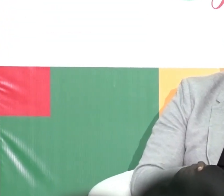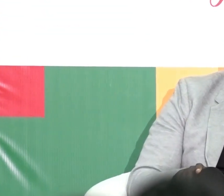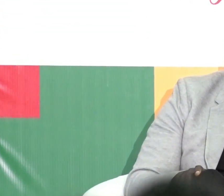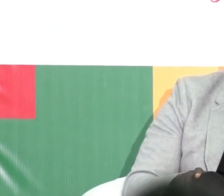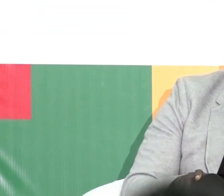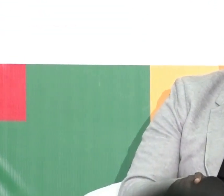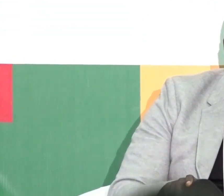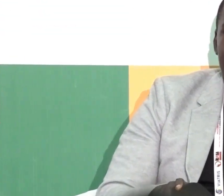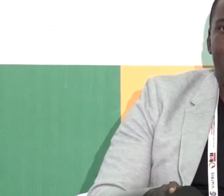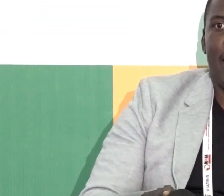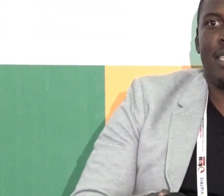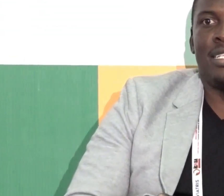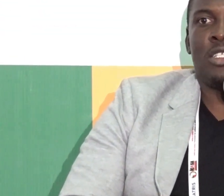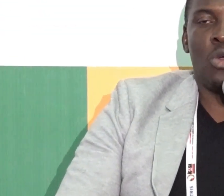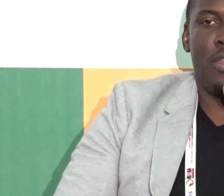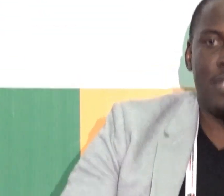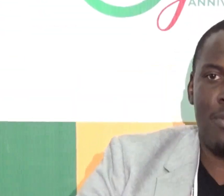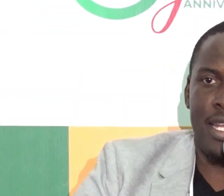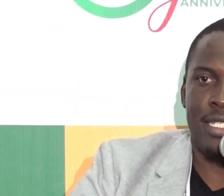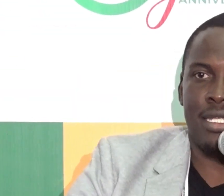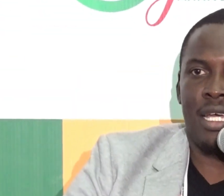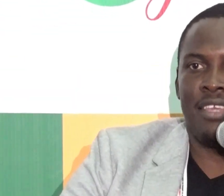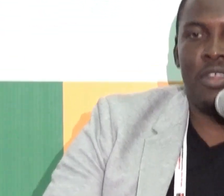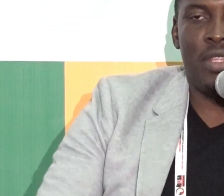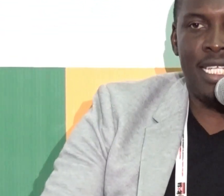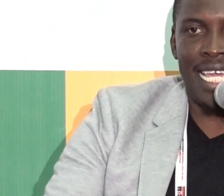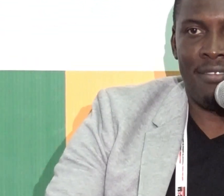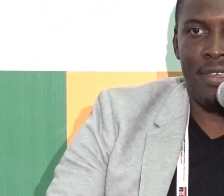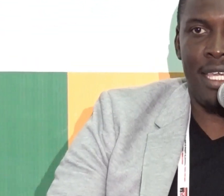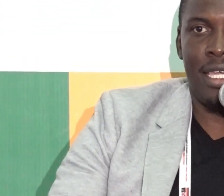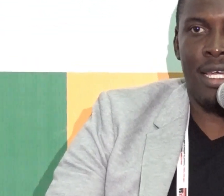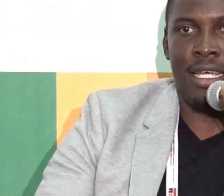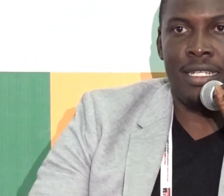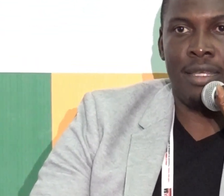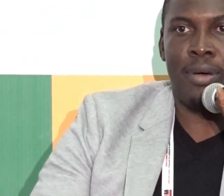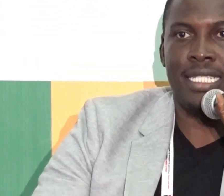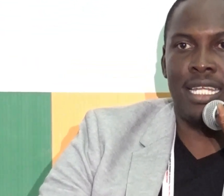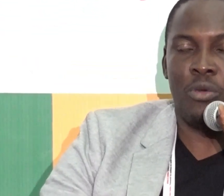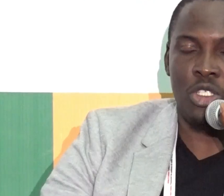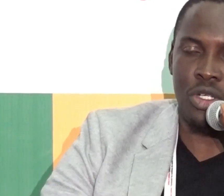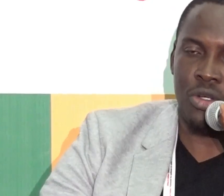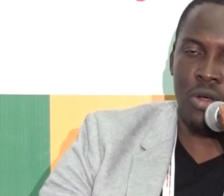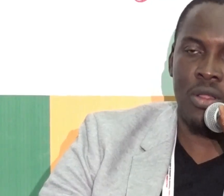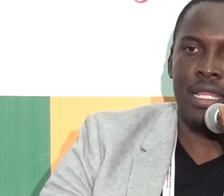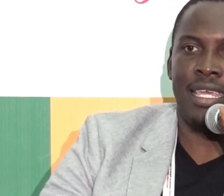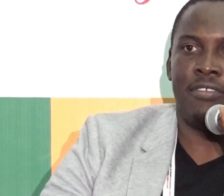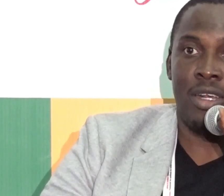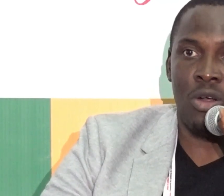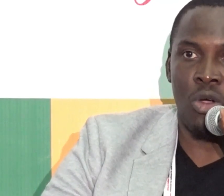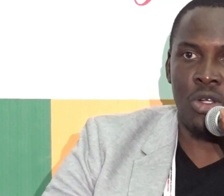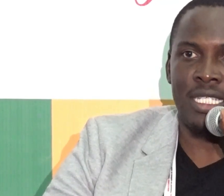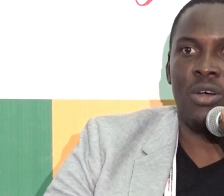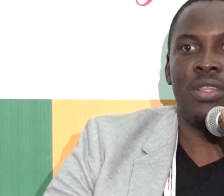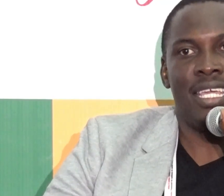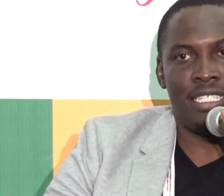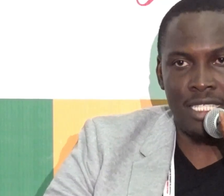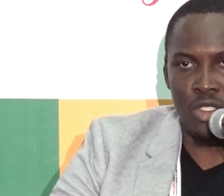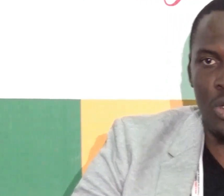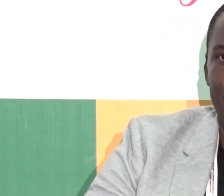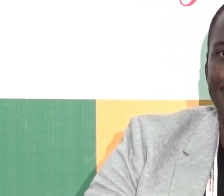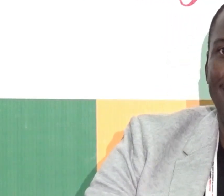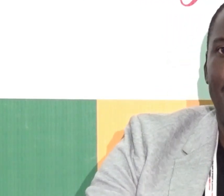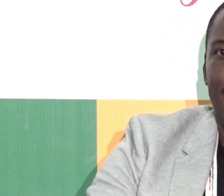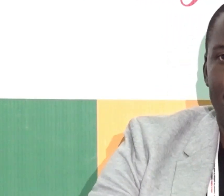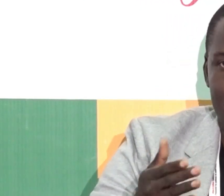serodifferent relationship, right? So if someone is living with HIV and the partner, we don't know their viral load or they are